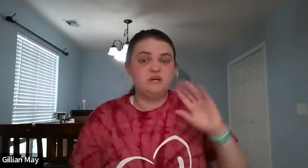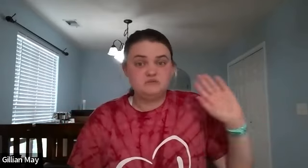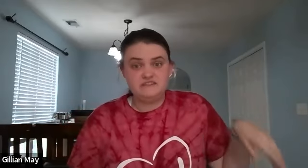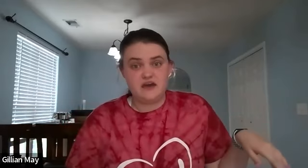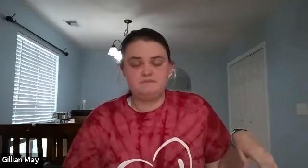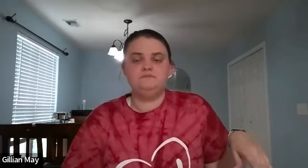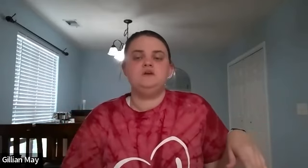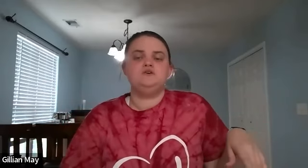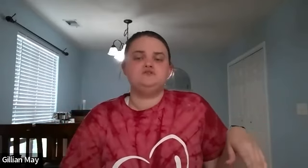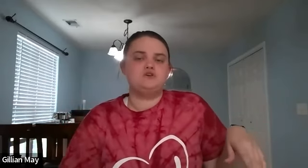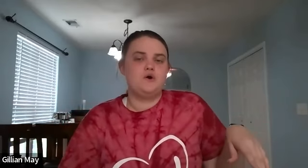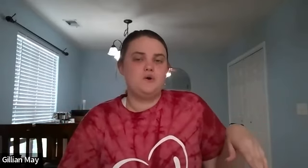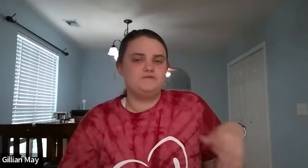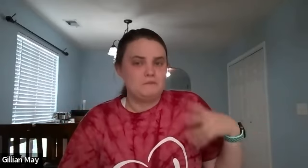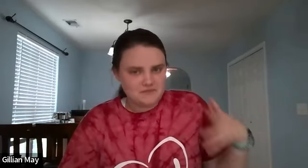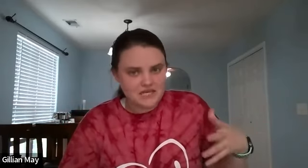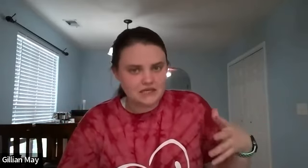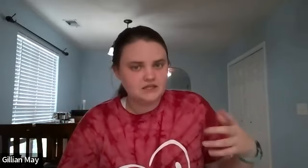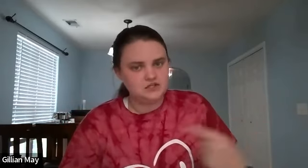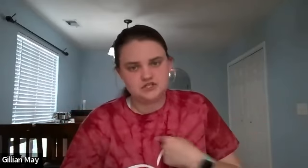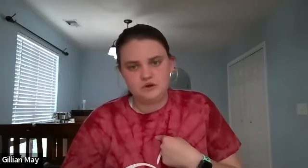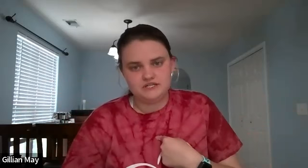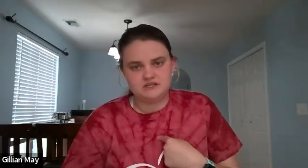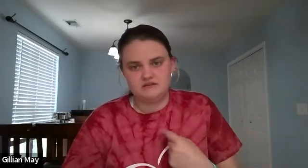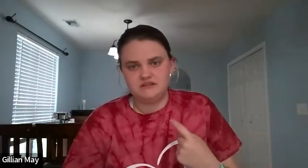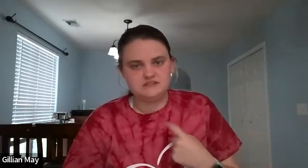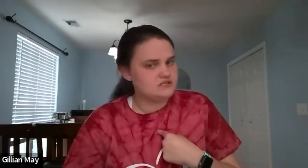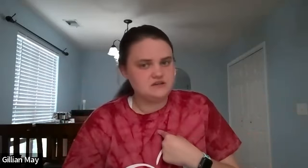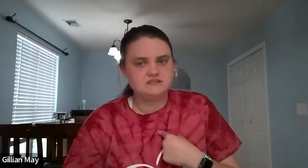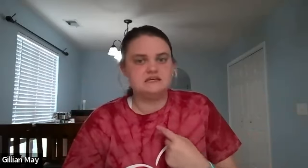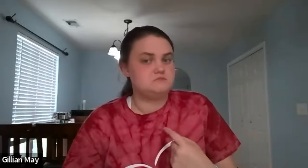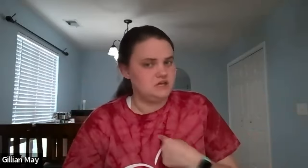don't need that. So for me, you just point to yourself. That's always how you say it, is me.